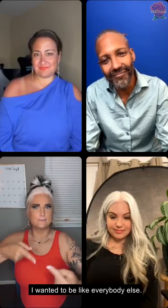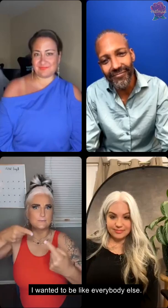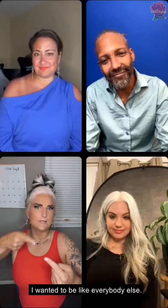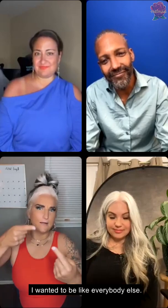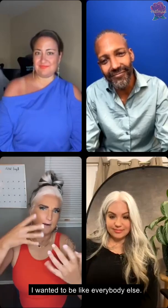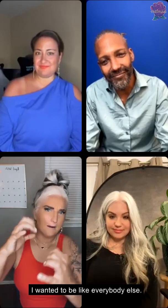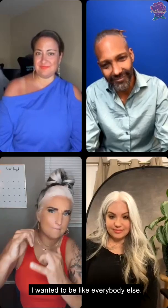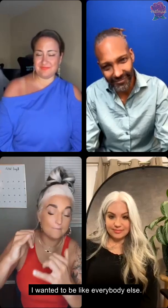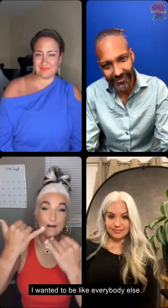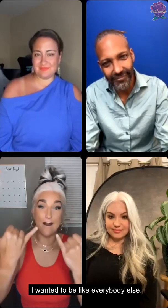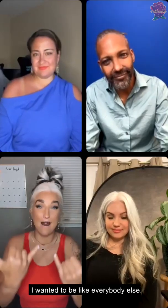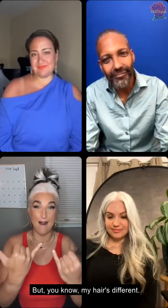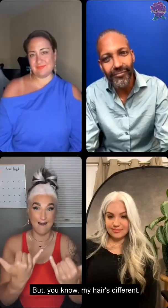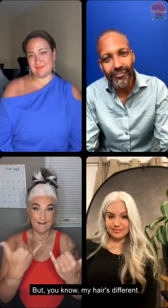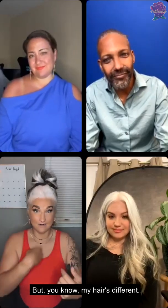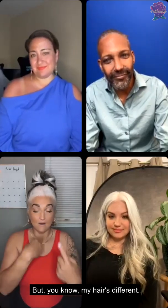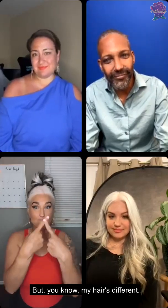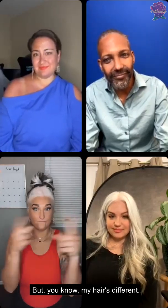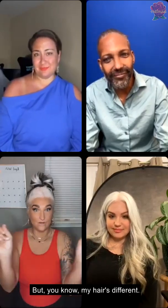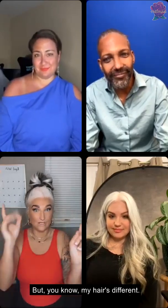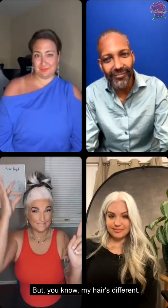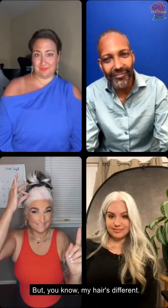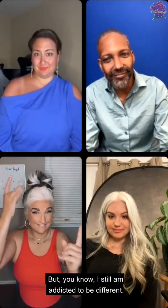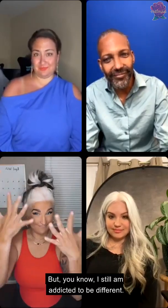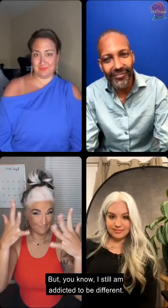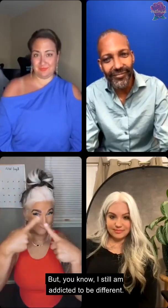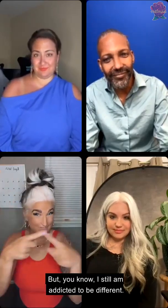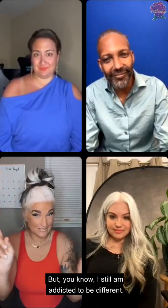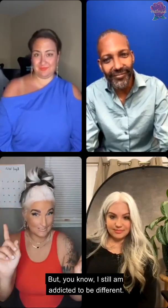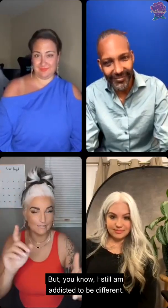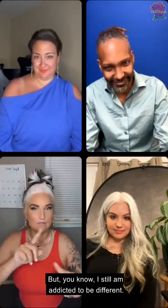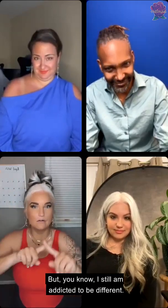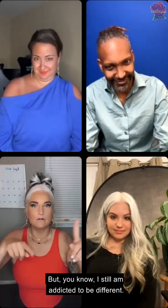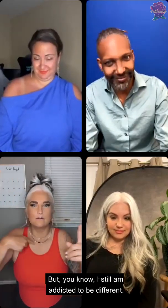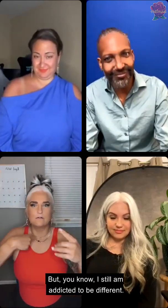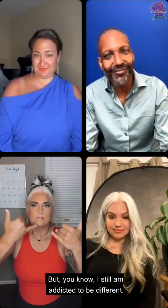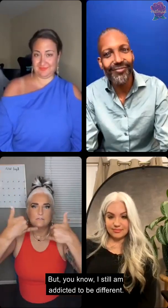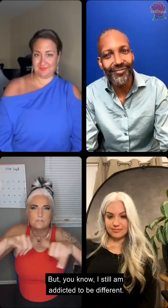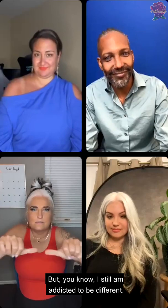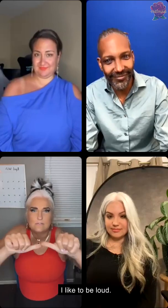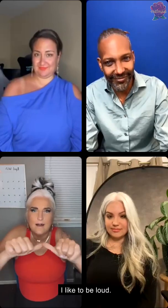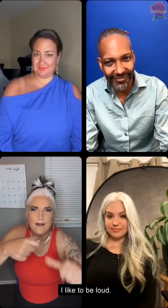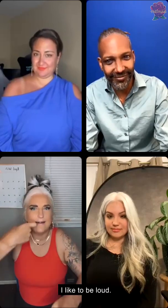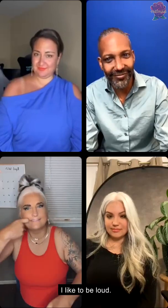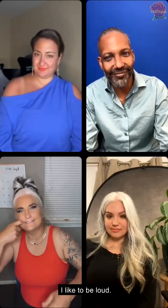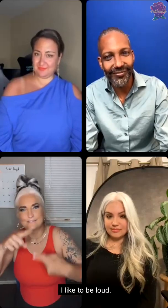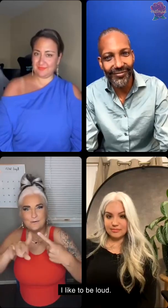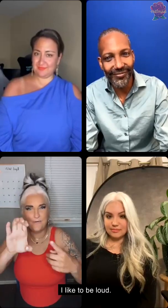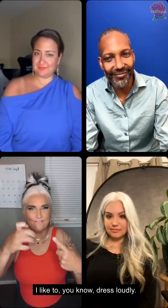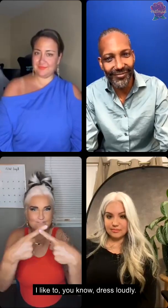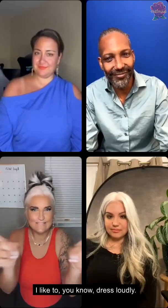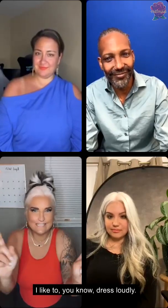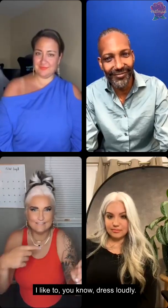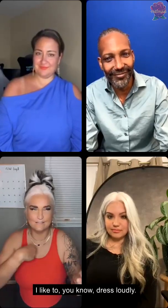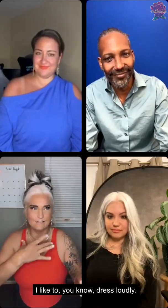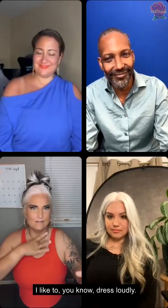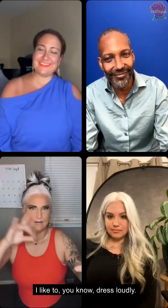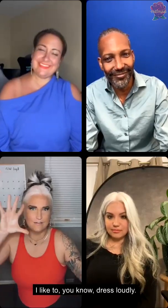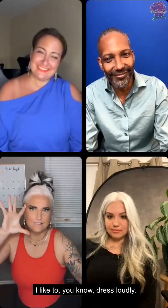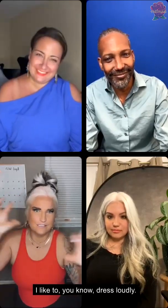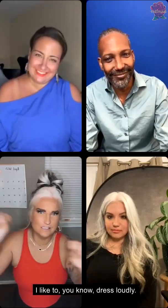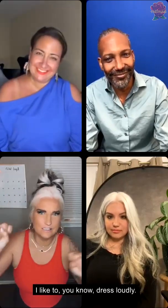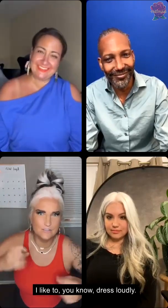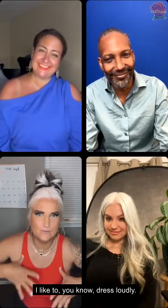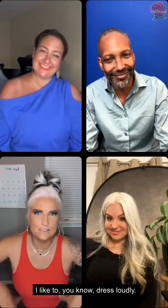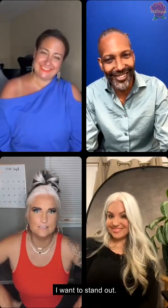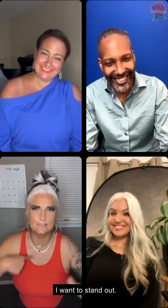really struggled. I wanted to be like everybody else. But, my hair's different. But, I still am addicted to be different. I like to be loud. I